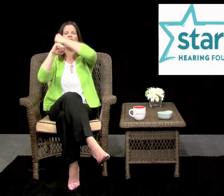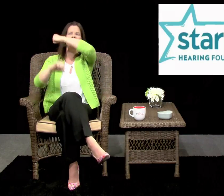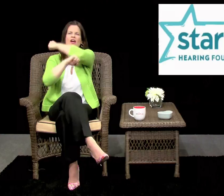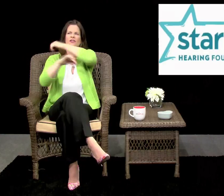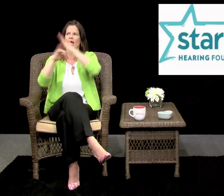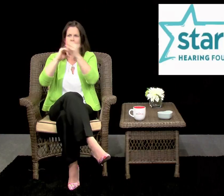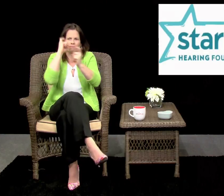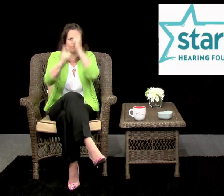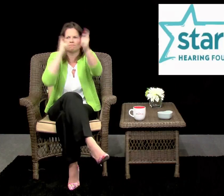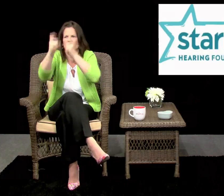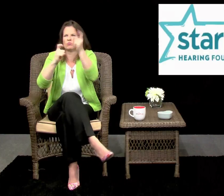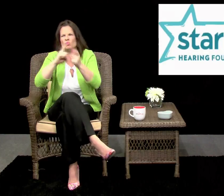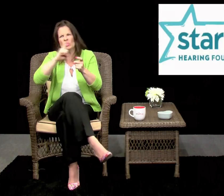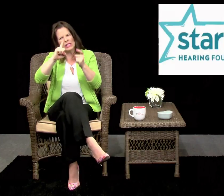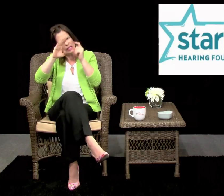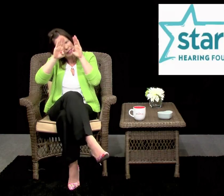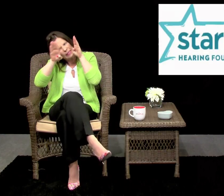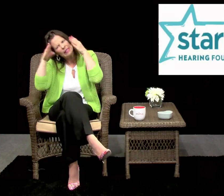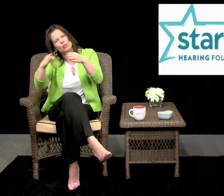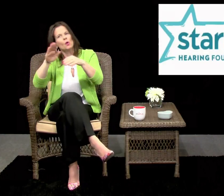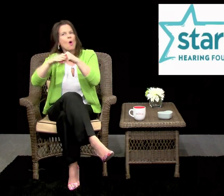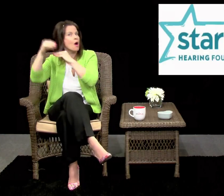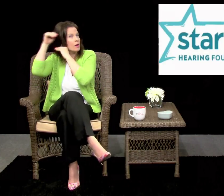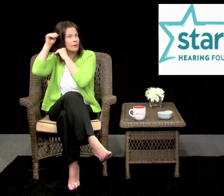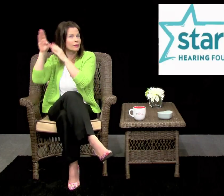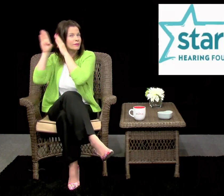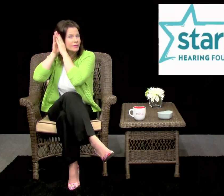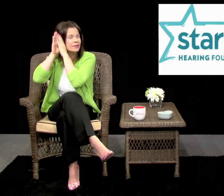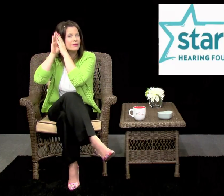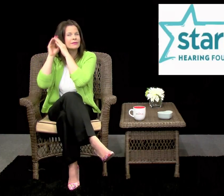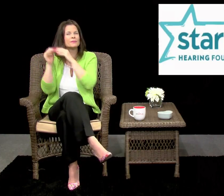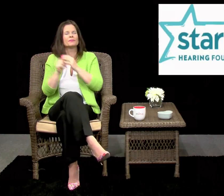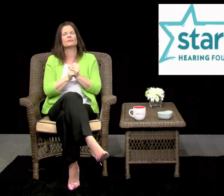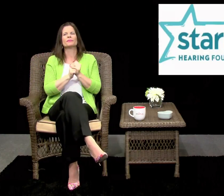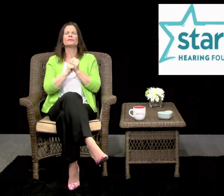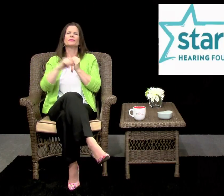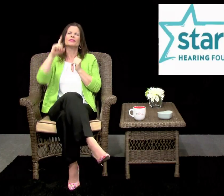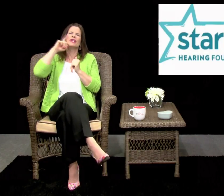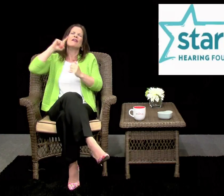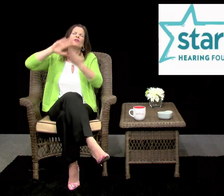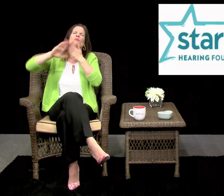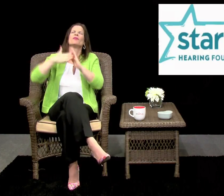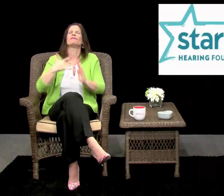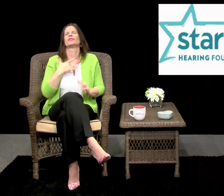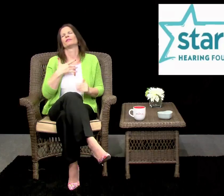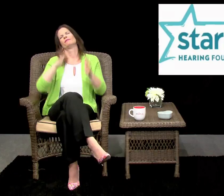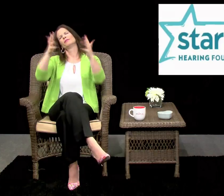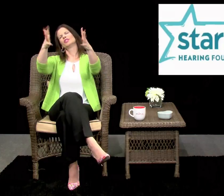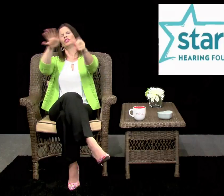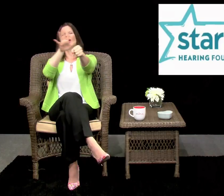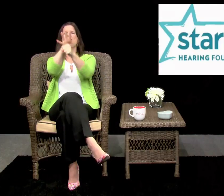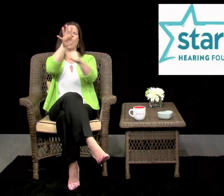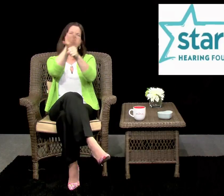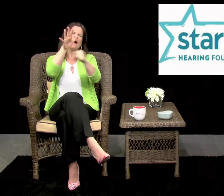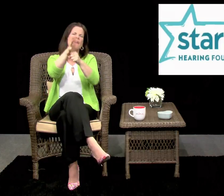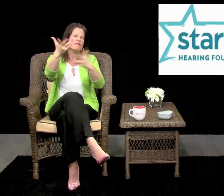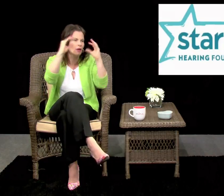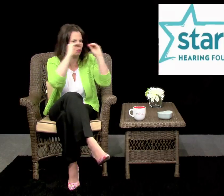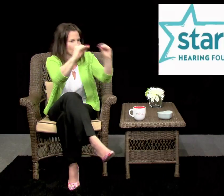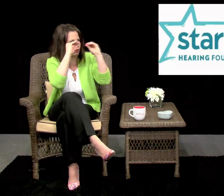Starkey Hearing Foundation, they give out hearing aids, and they focus primarily on the